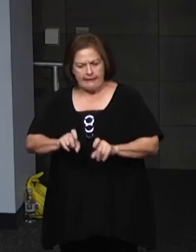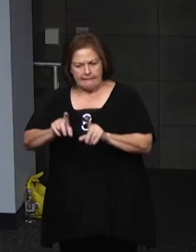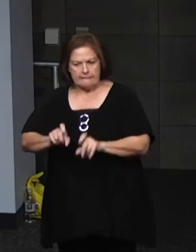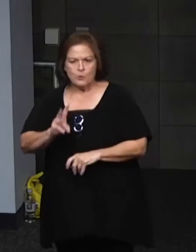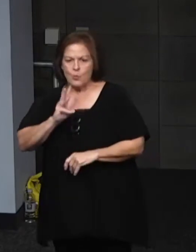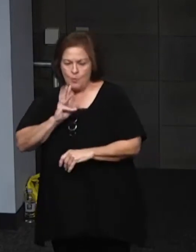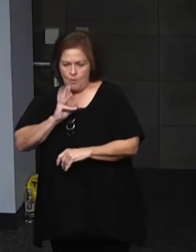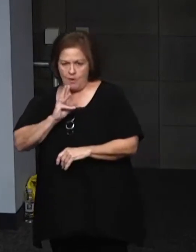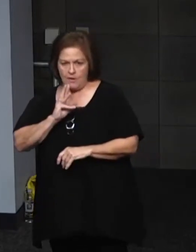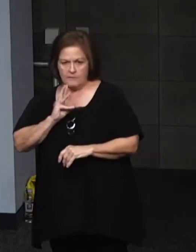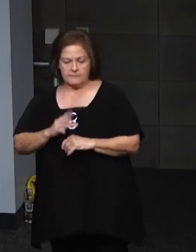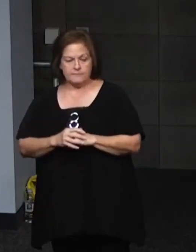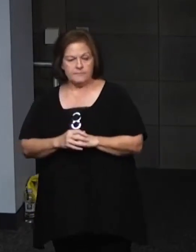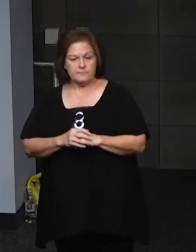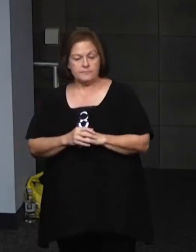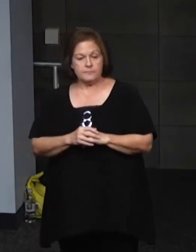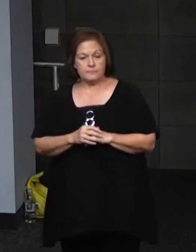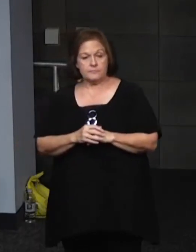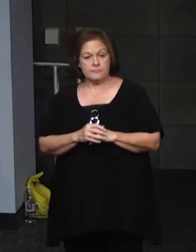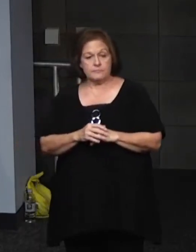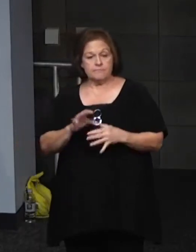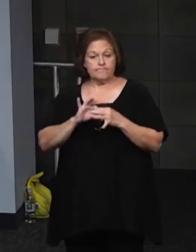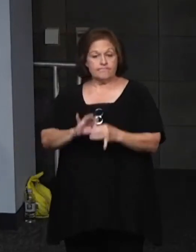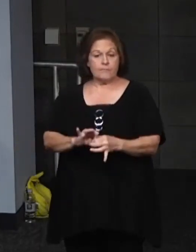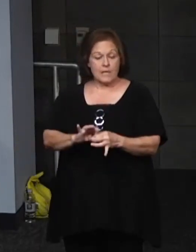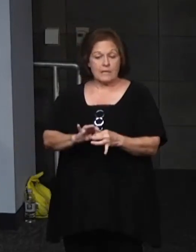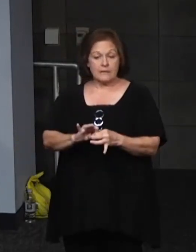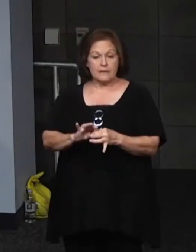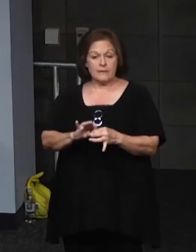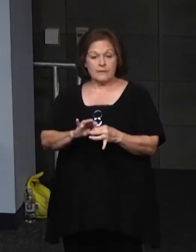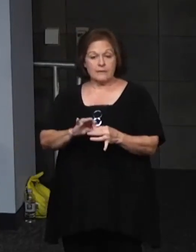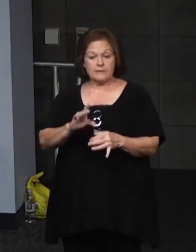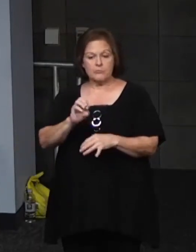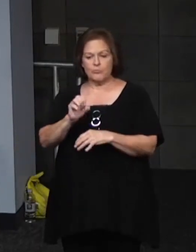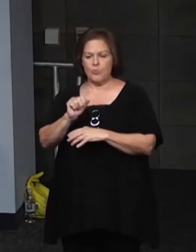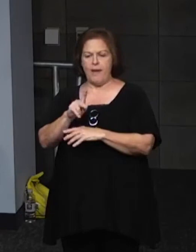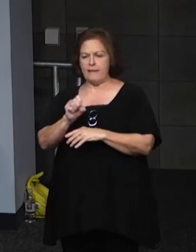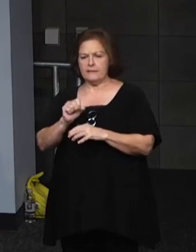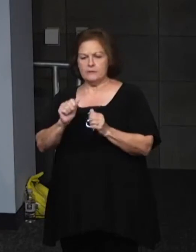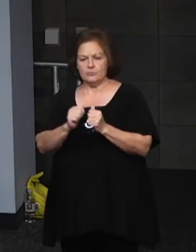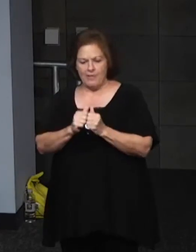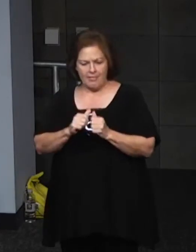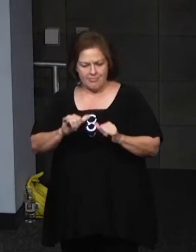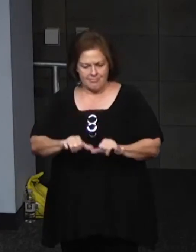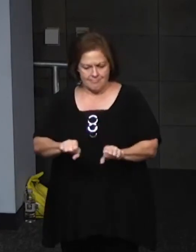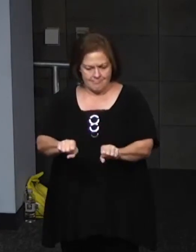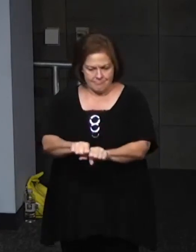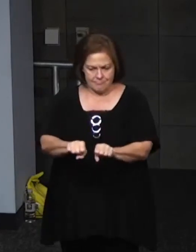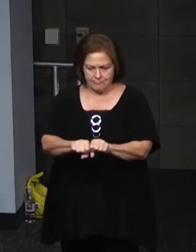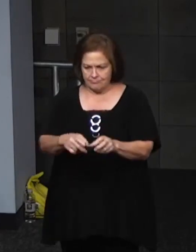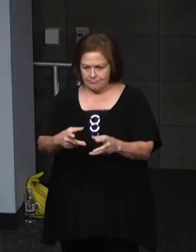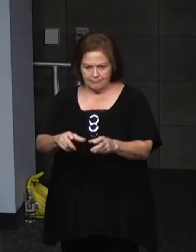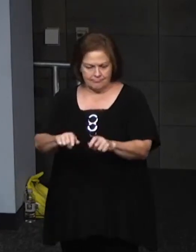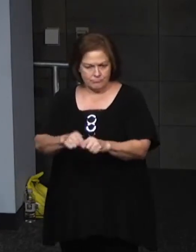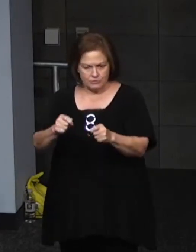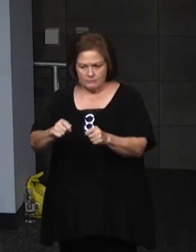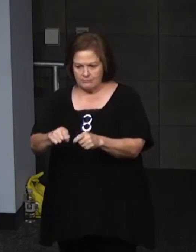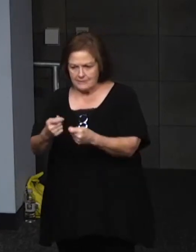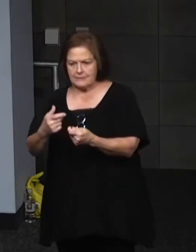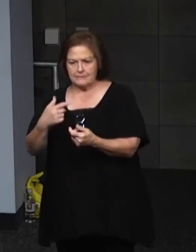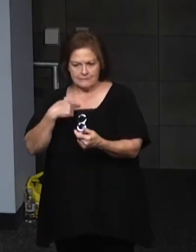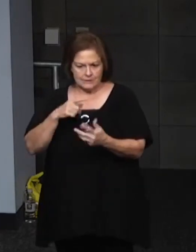water. With regard to breaks, we started the morning with 54 known breaks that we were attempting to start to